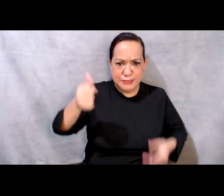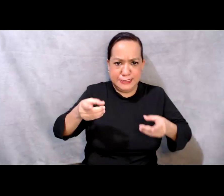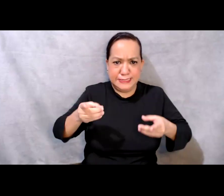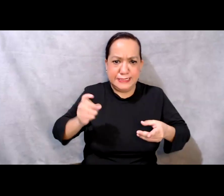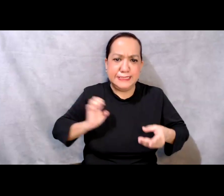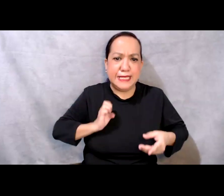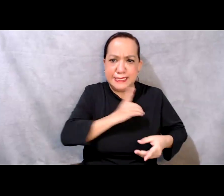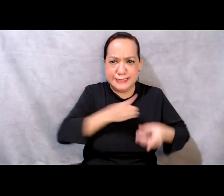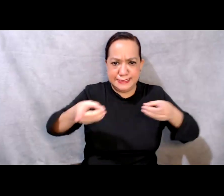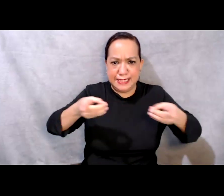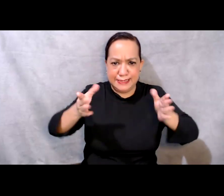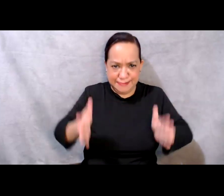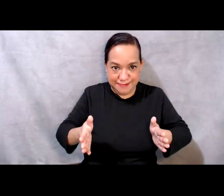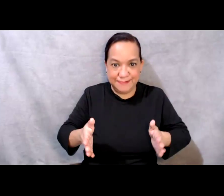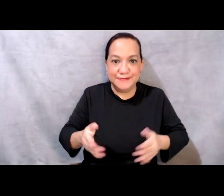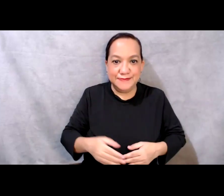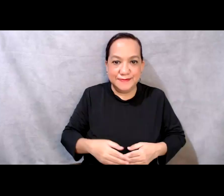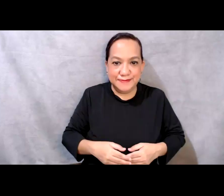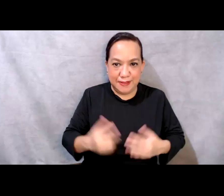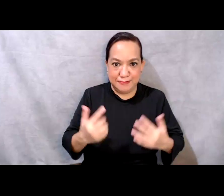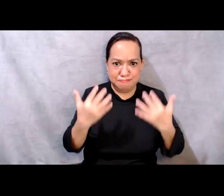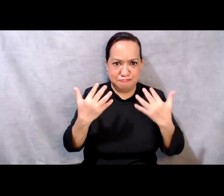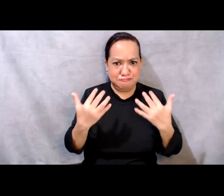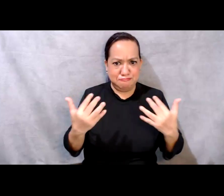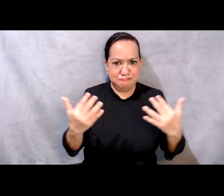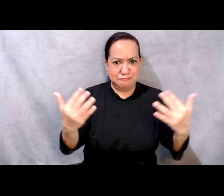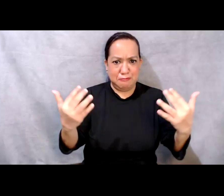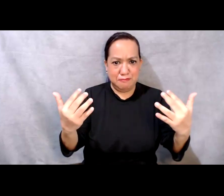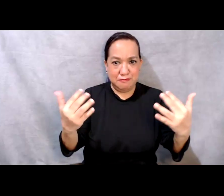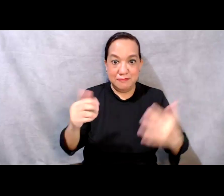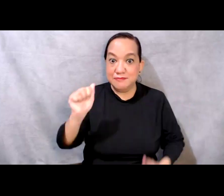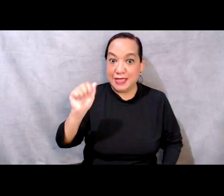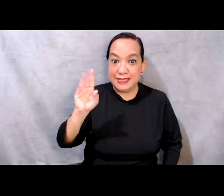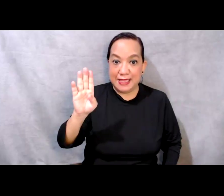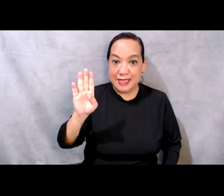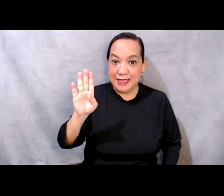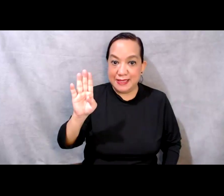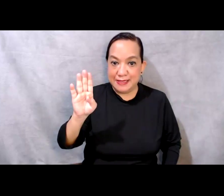but unfortunately was not granted his visa. So I will take a question